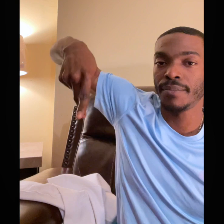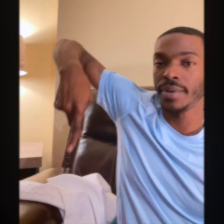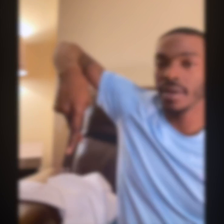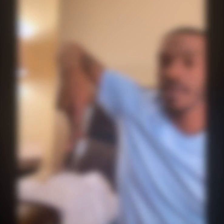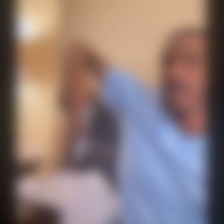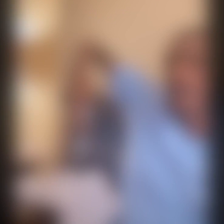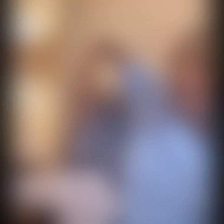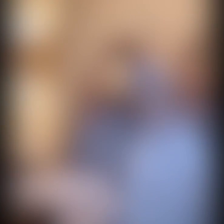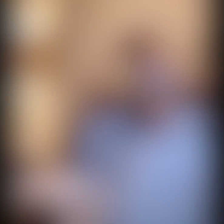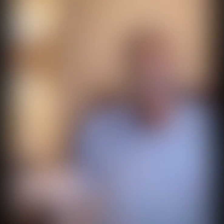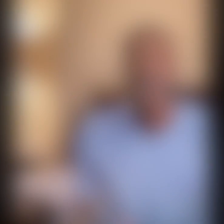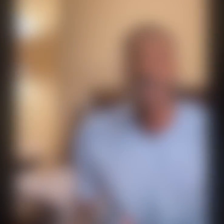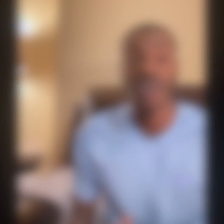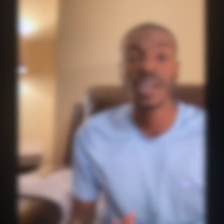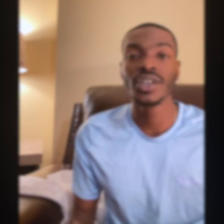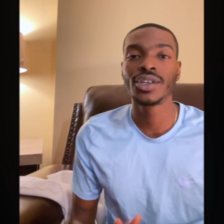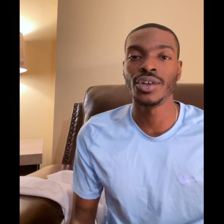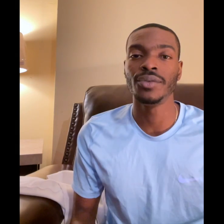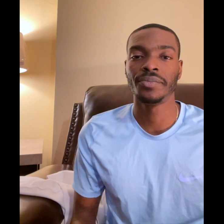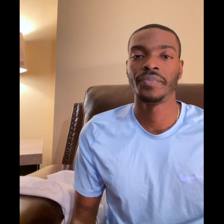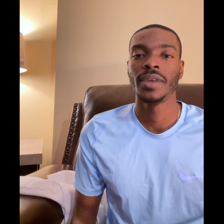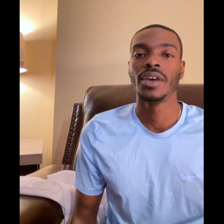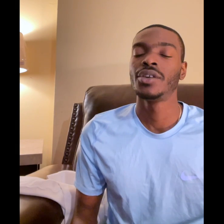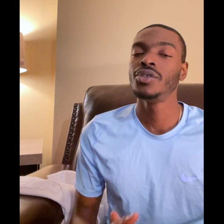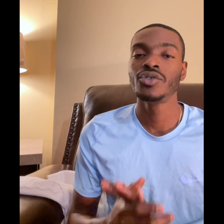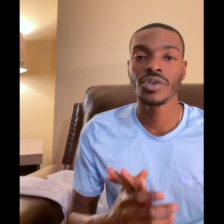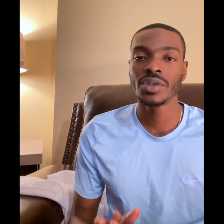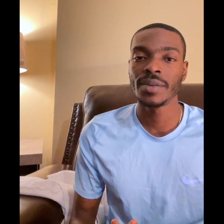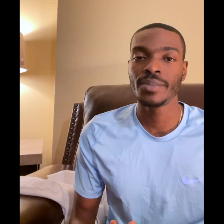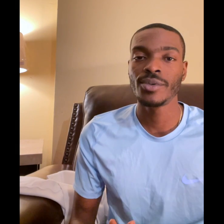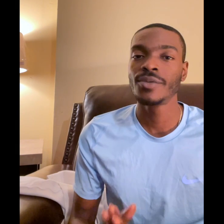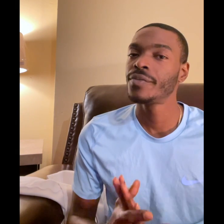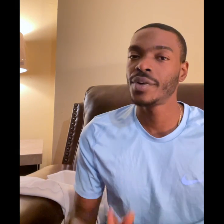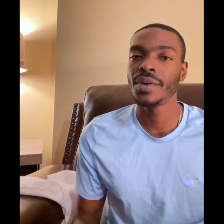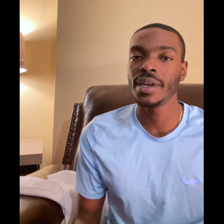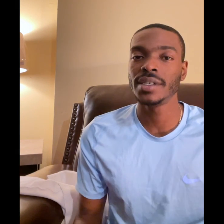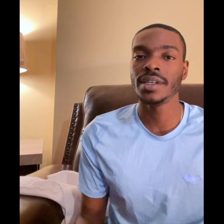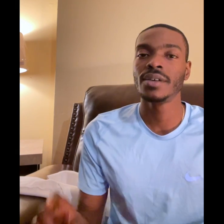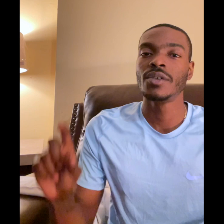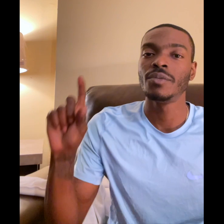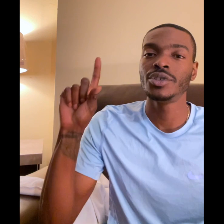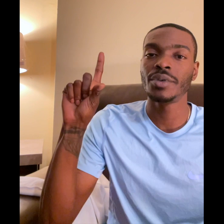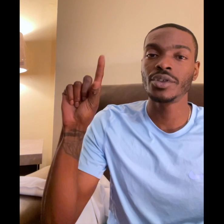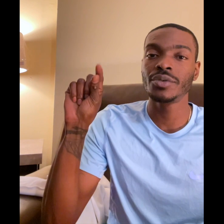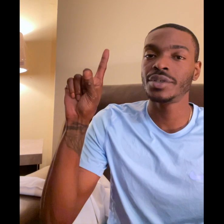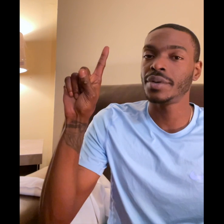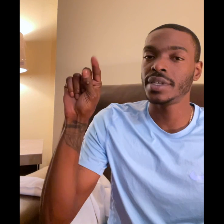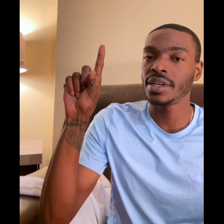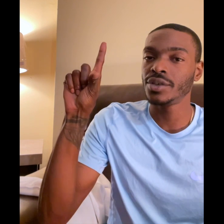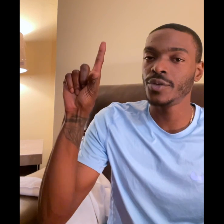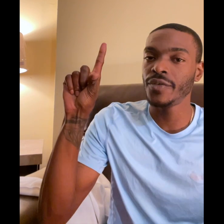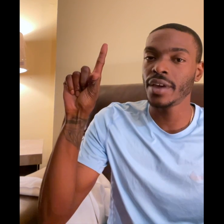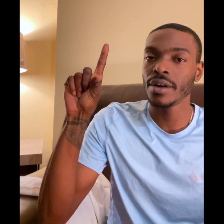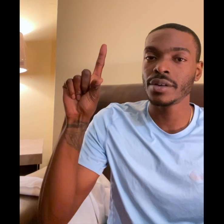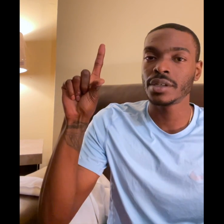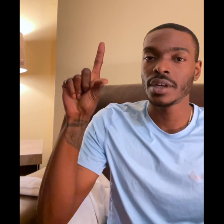P. So the next time we're going to be doing is Q. Q is real simple, real easy. What you want to do is you want to take your 2 fingers,